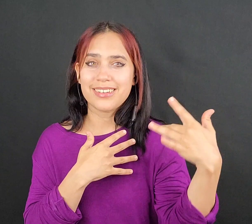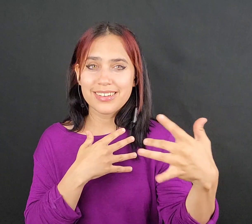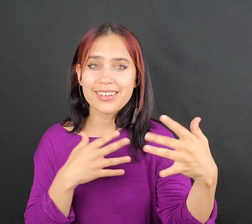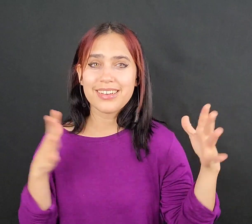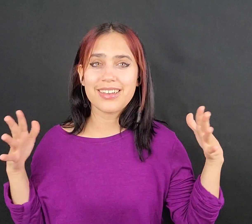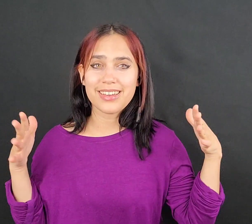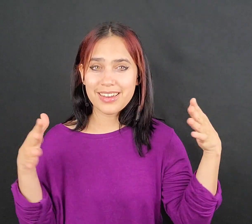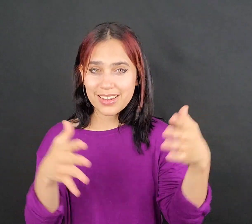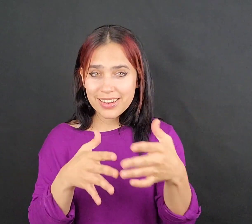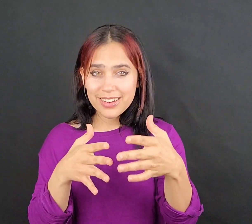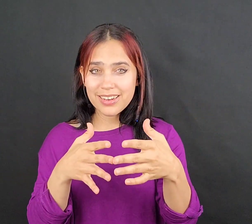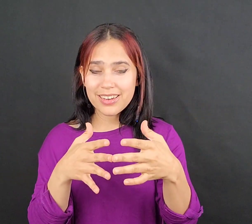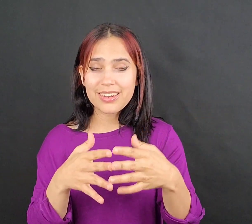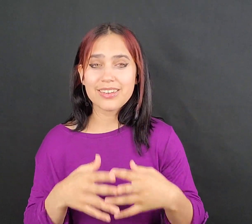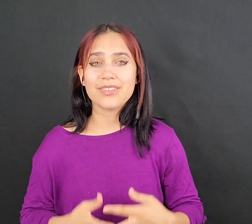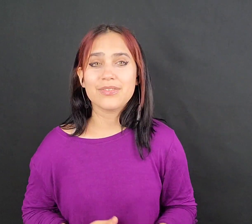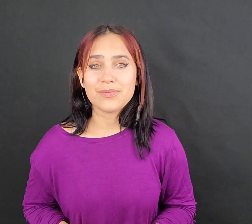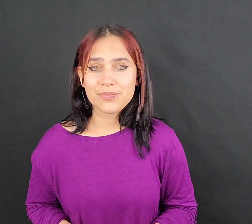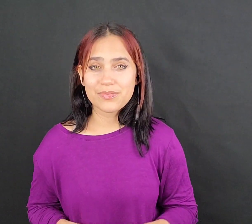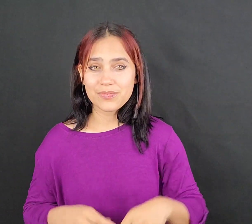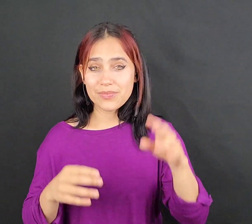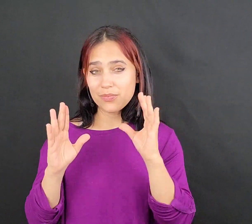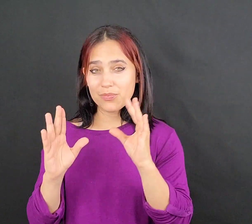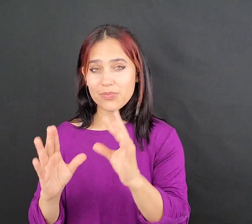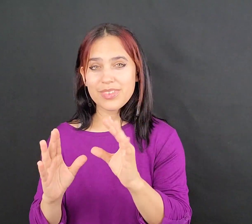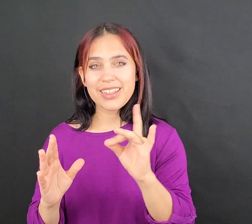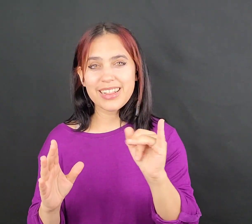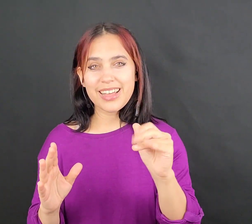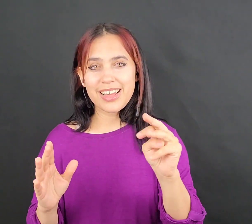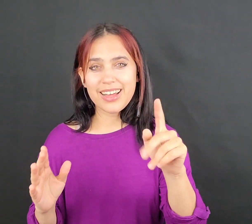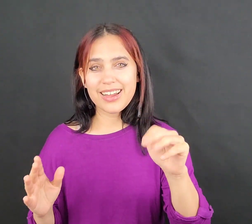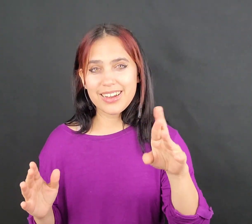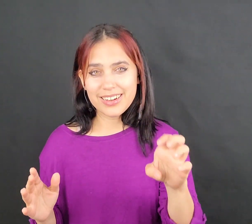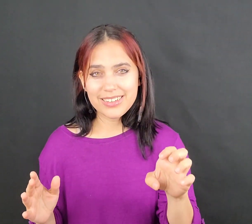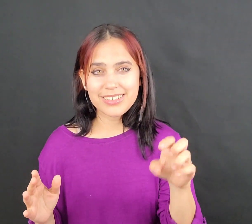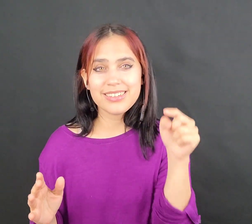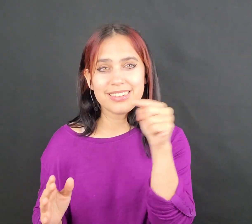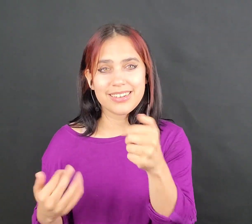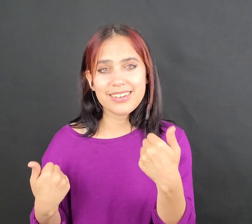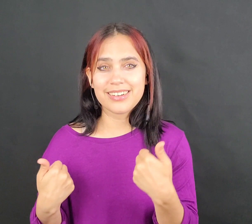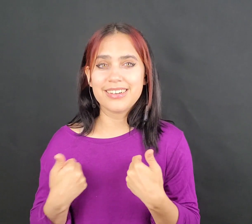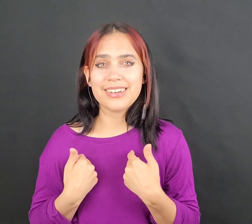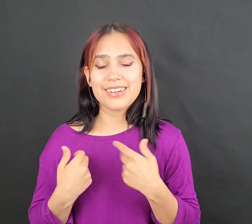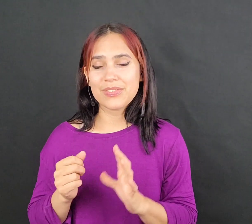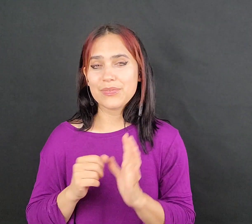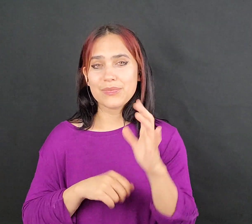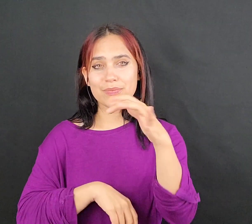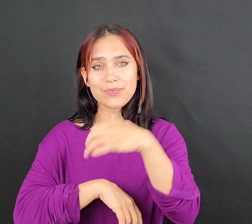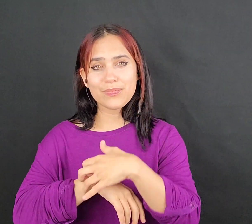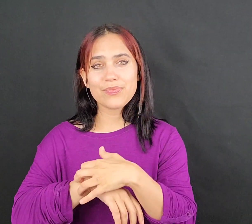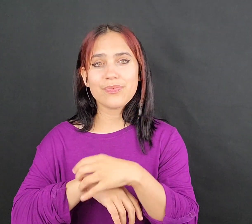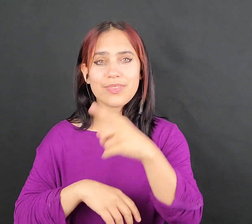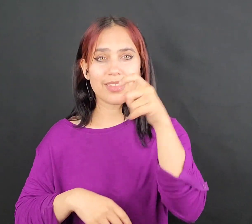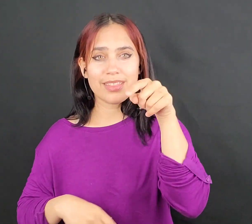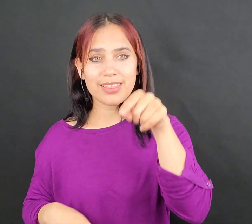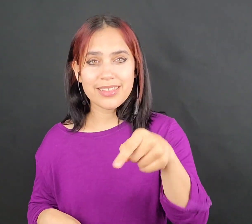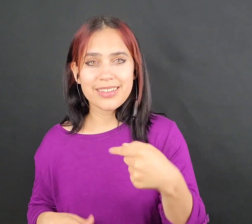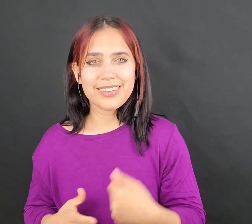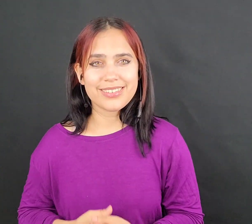hollow tube, commonly known as a straw stalactite. Drapes. Drapes or curtains are thin,